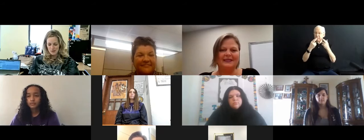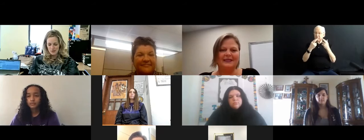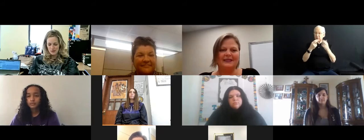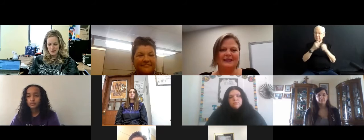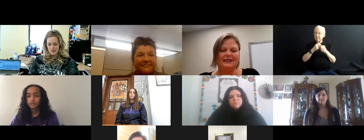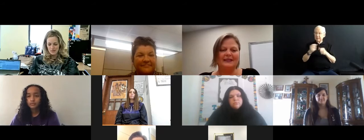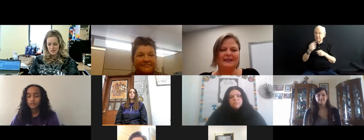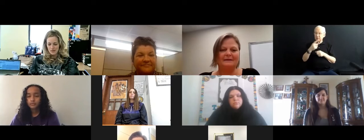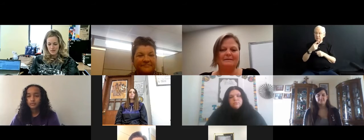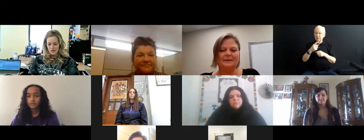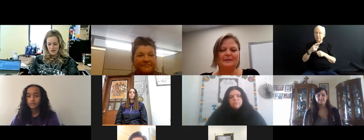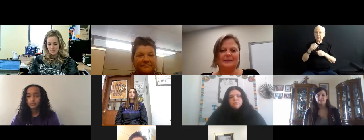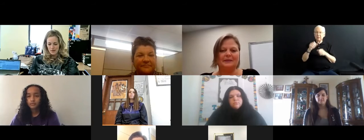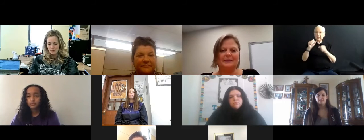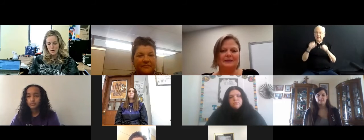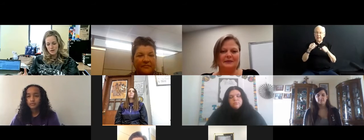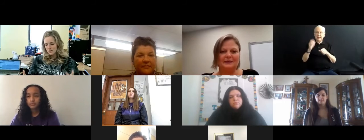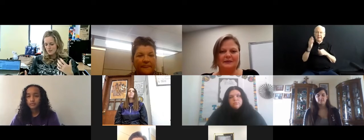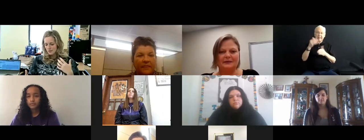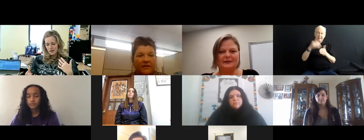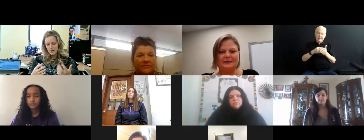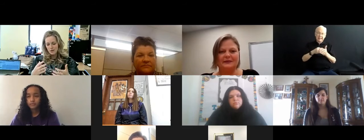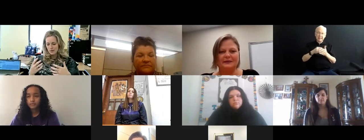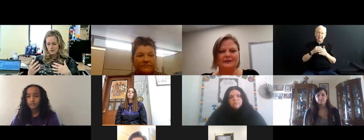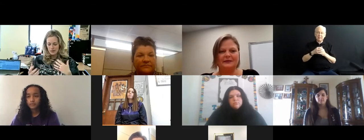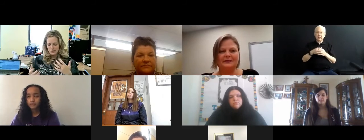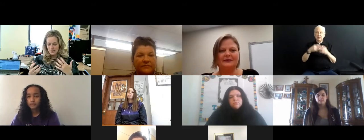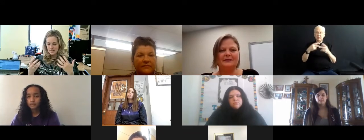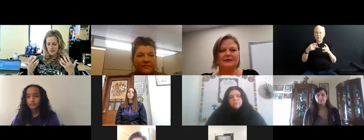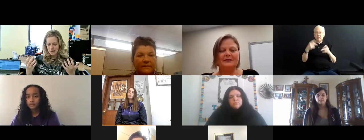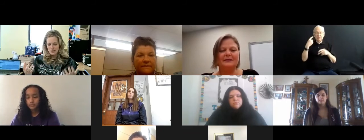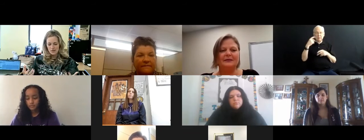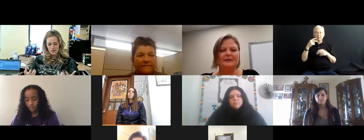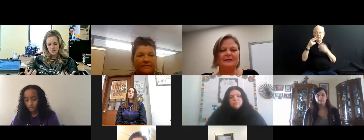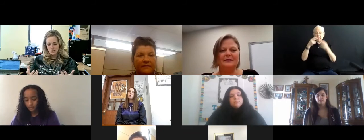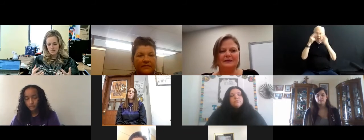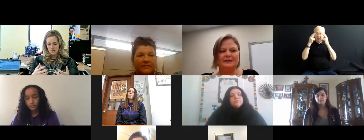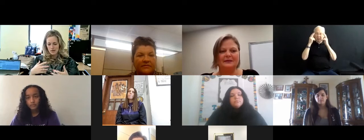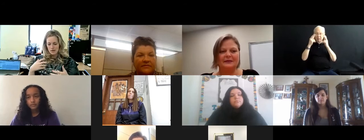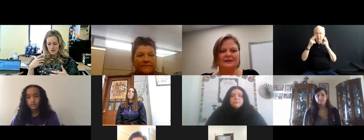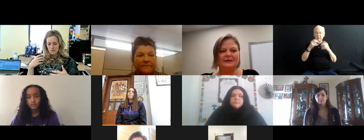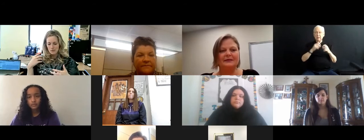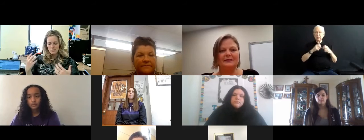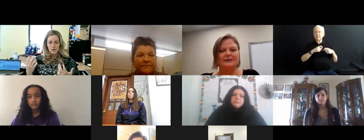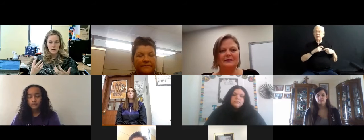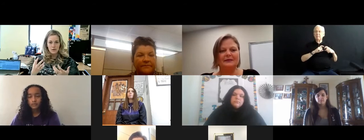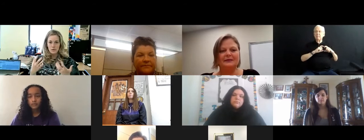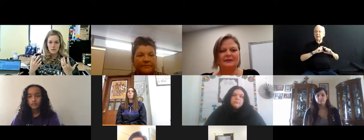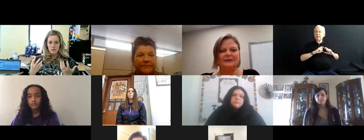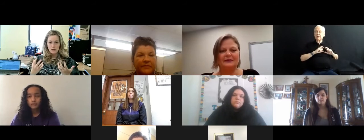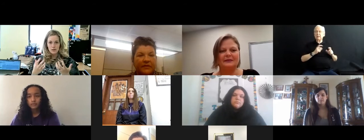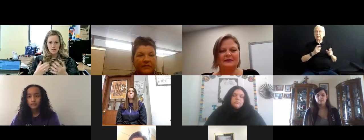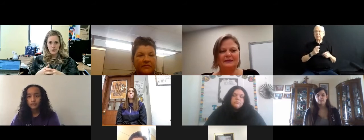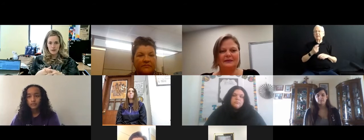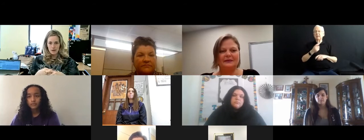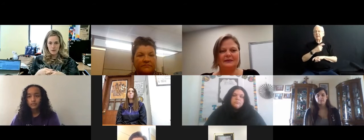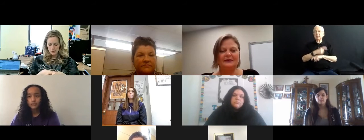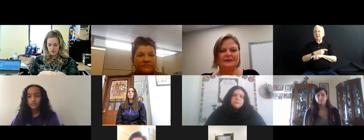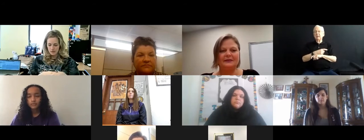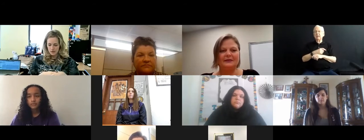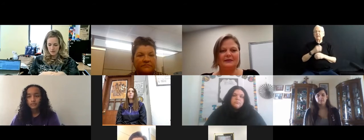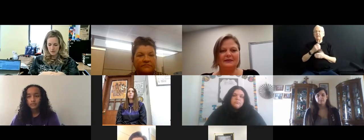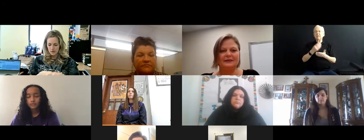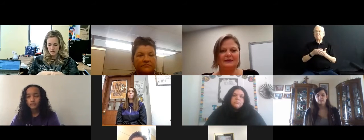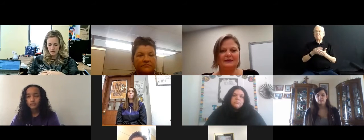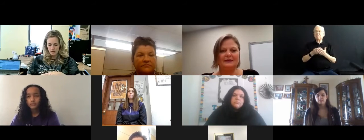able to do that stuff again. We have parties for like Halloween, Valentine's Day, end of the year. We do a fundraiser. I'm doing a fundraiser right now